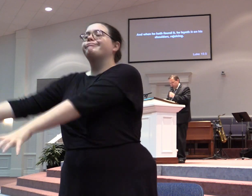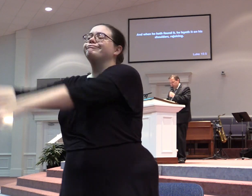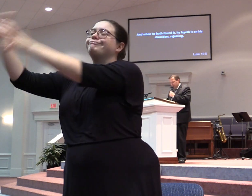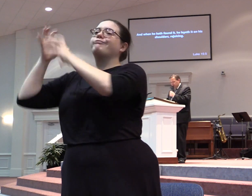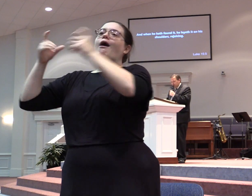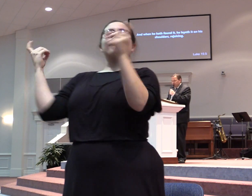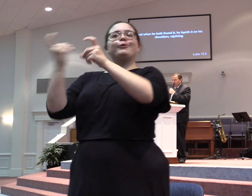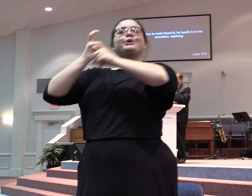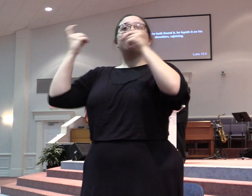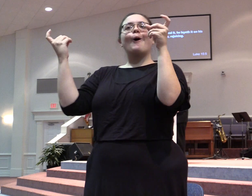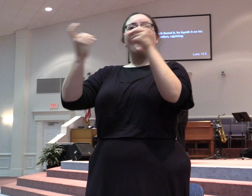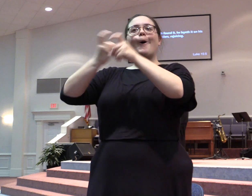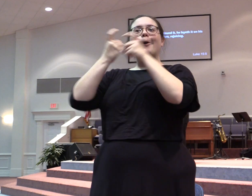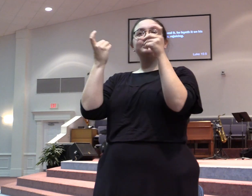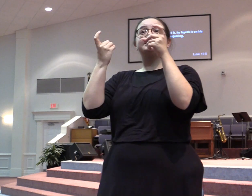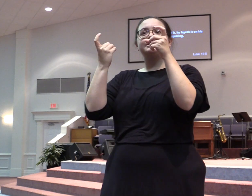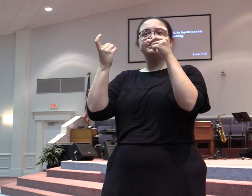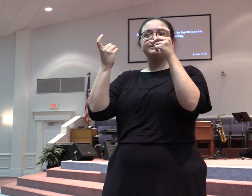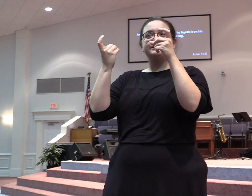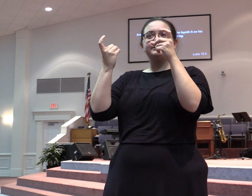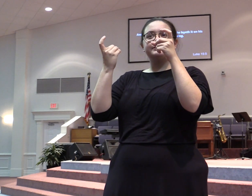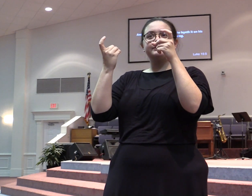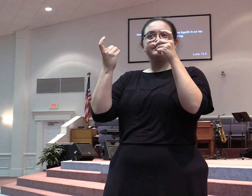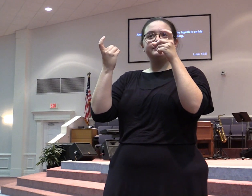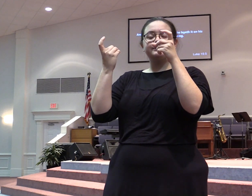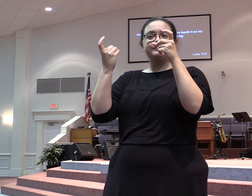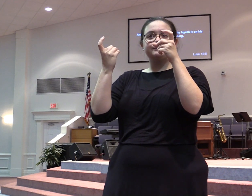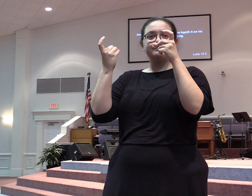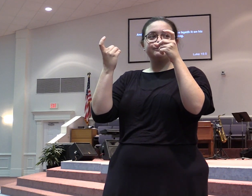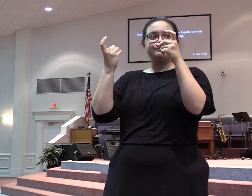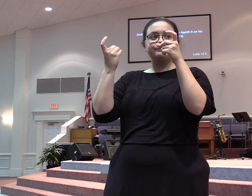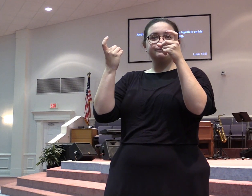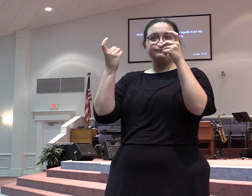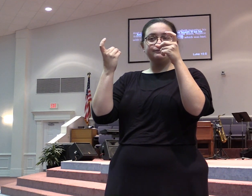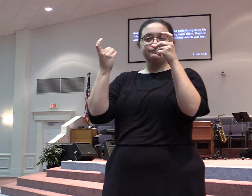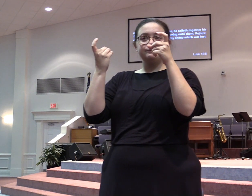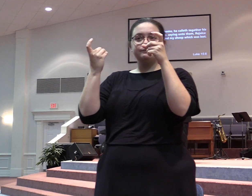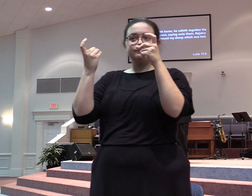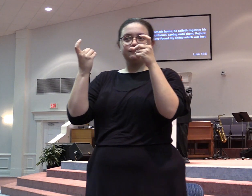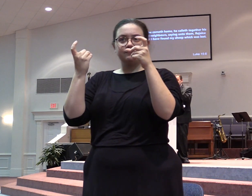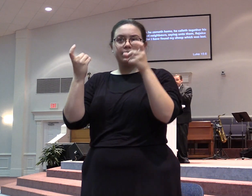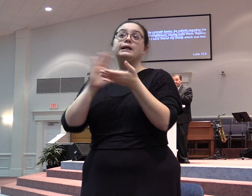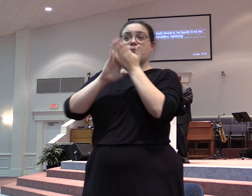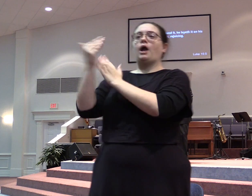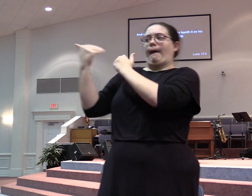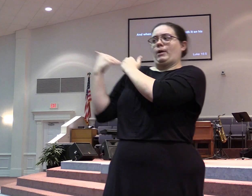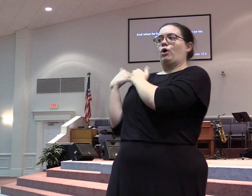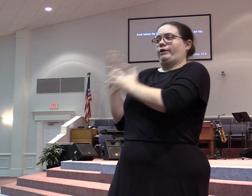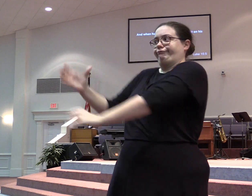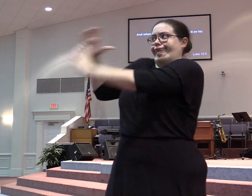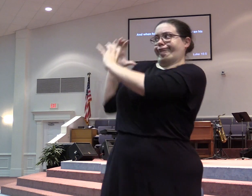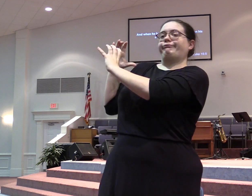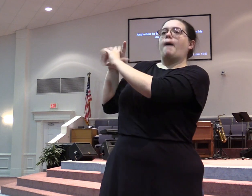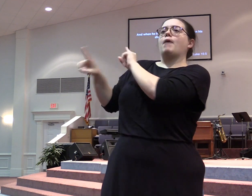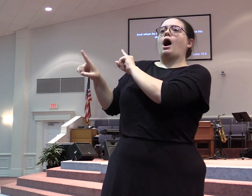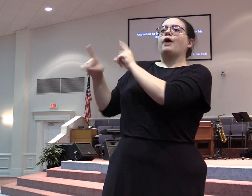shoulders, rejoicing." Amen. Now it has become a burden,